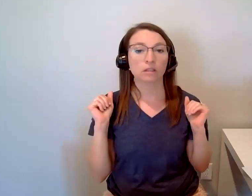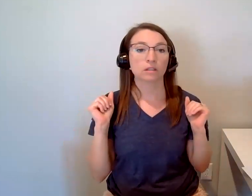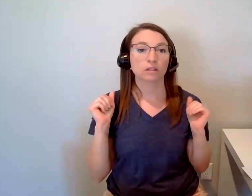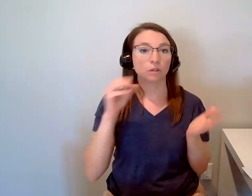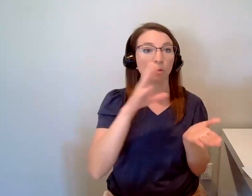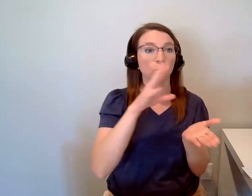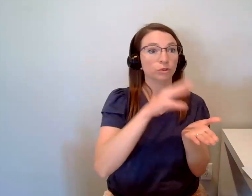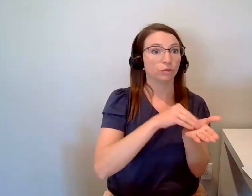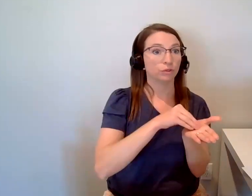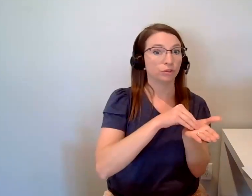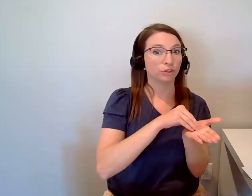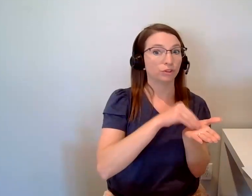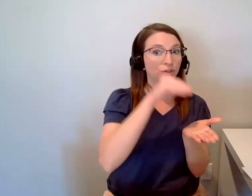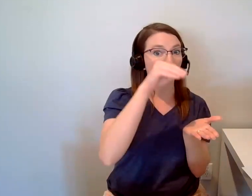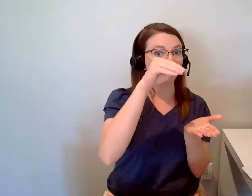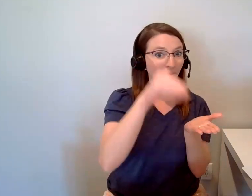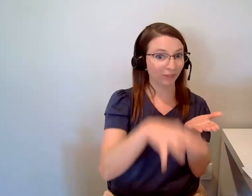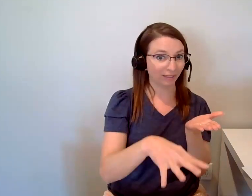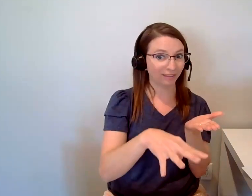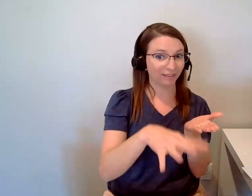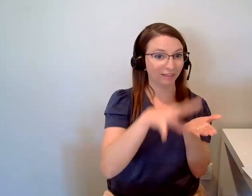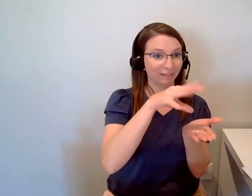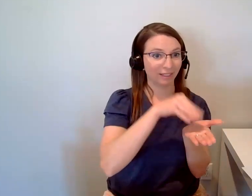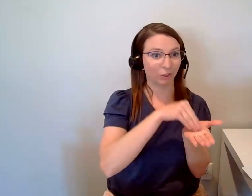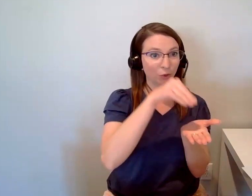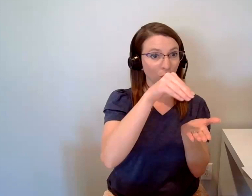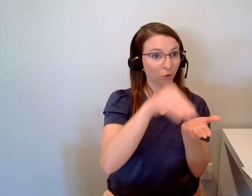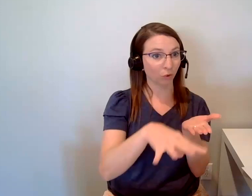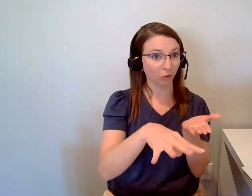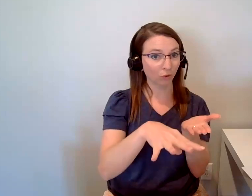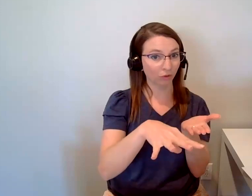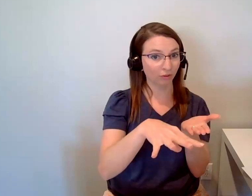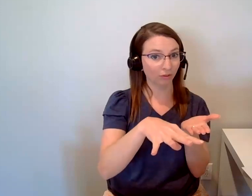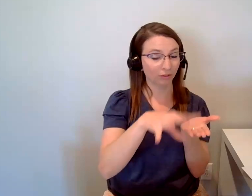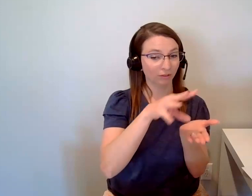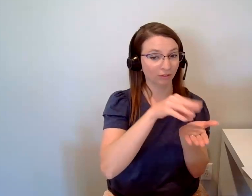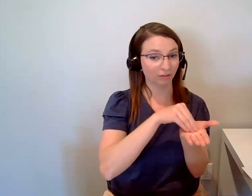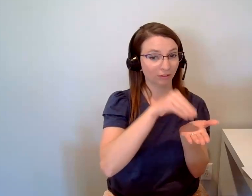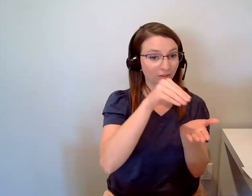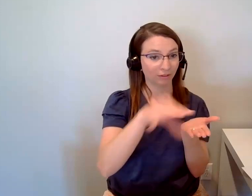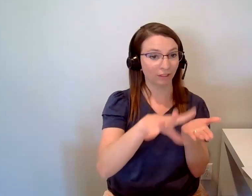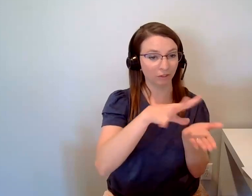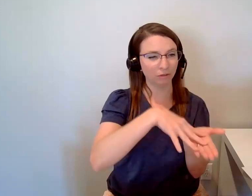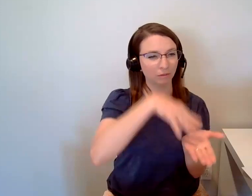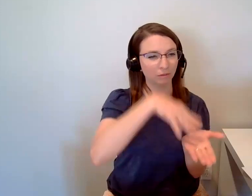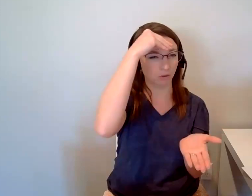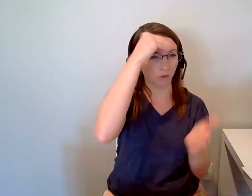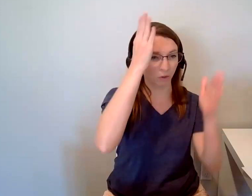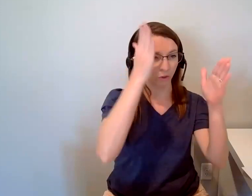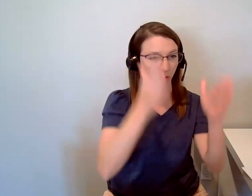So student is a learner, It used to be learner,